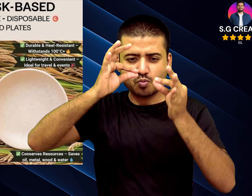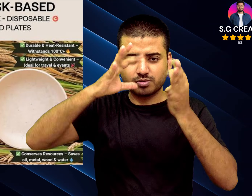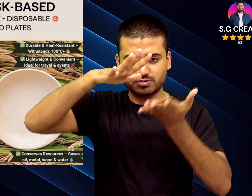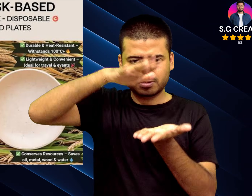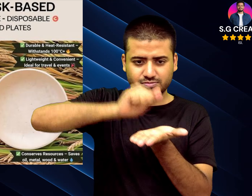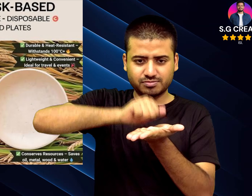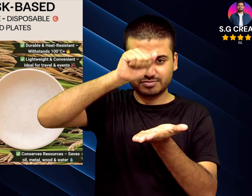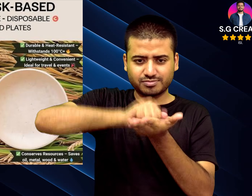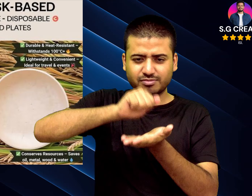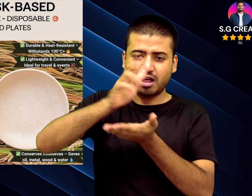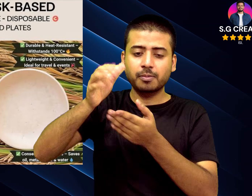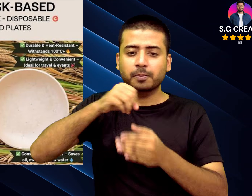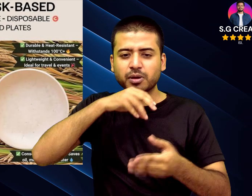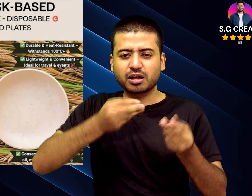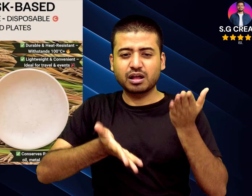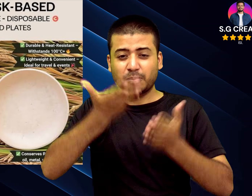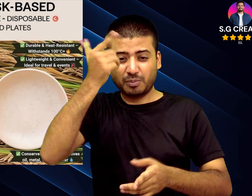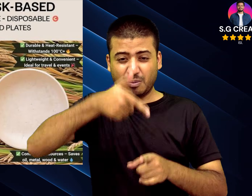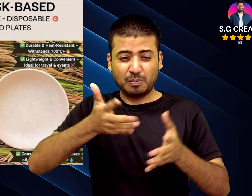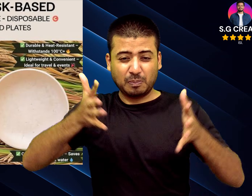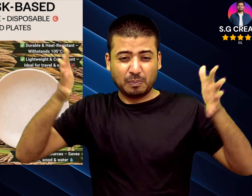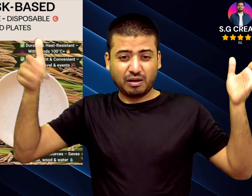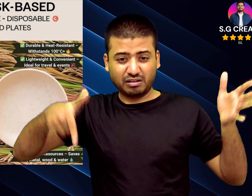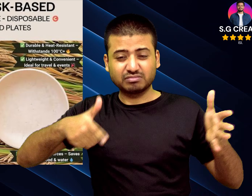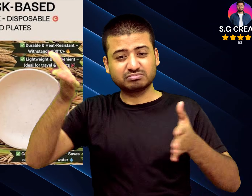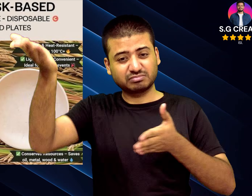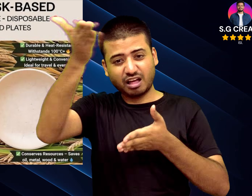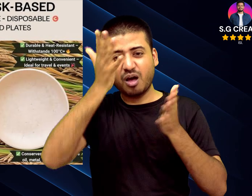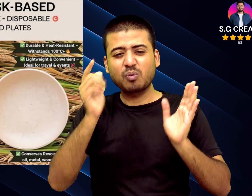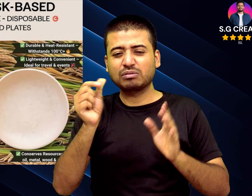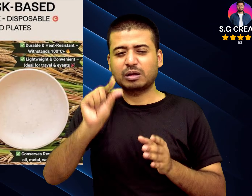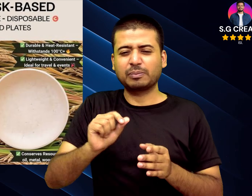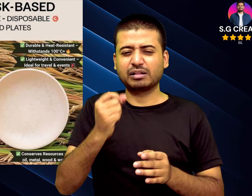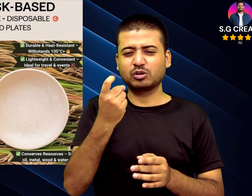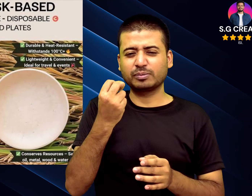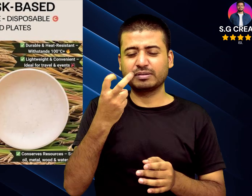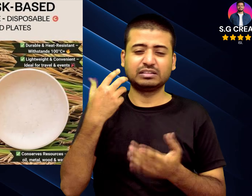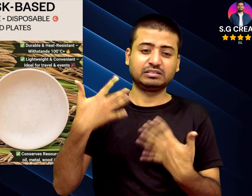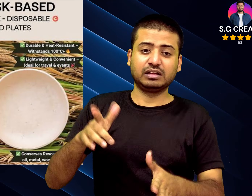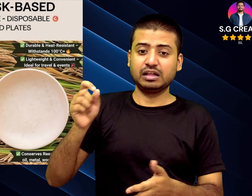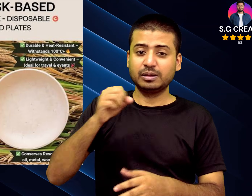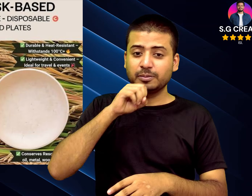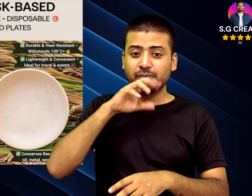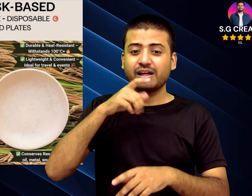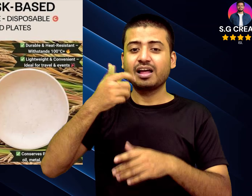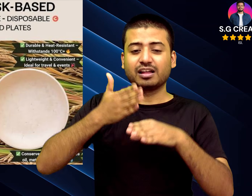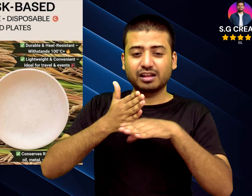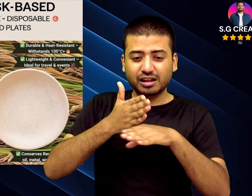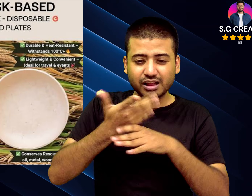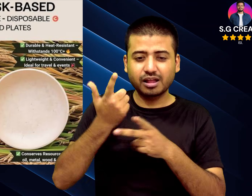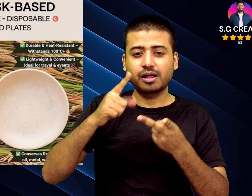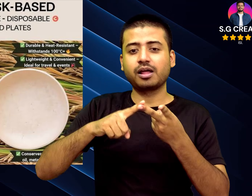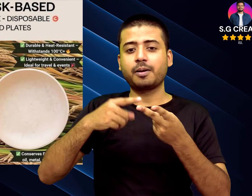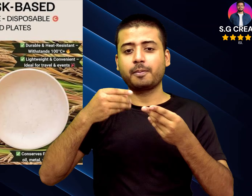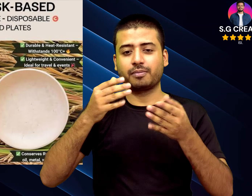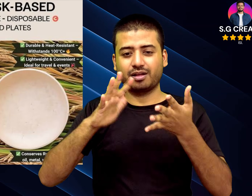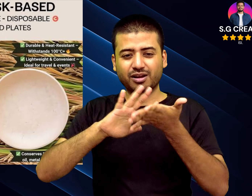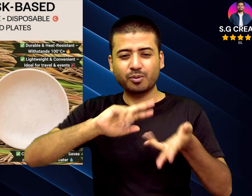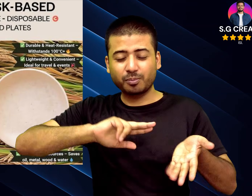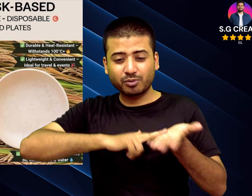into steam during the hot pressing phase, causing the plates to blister, warp, or explode in the mold. If they are too dry,